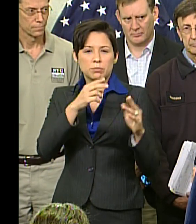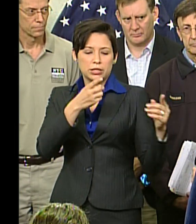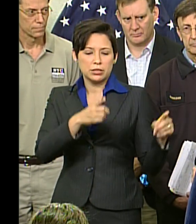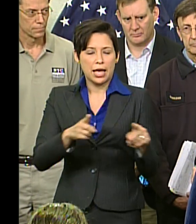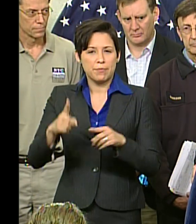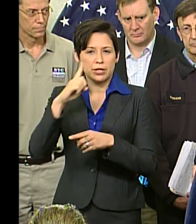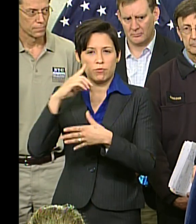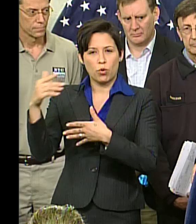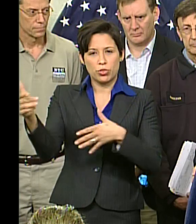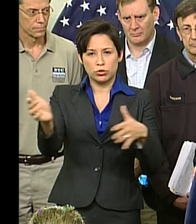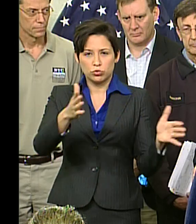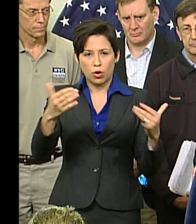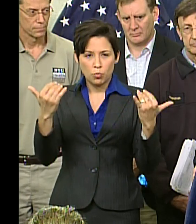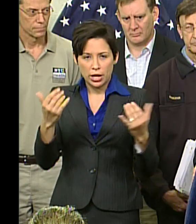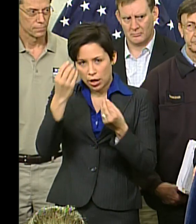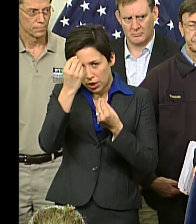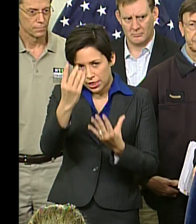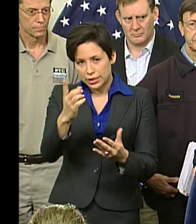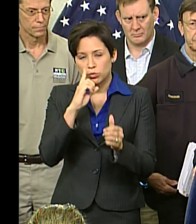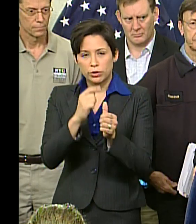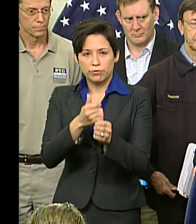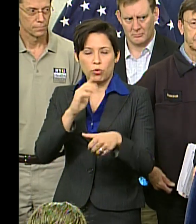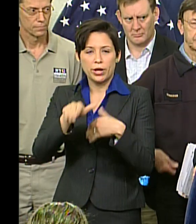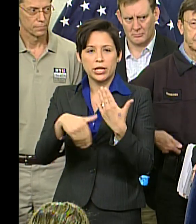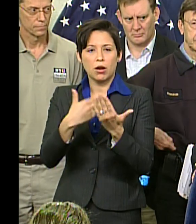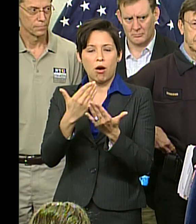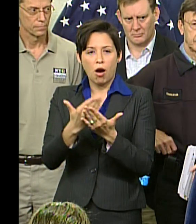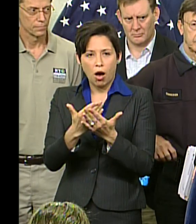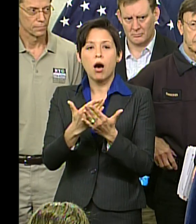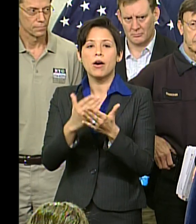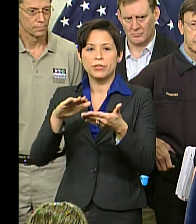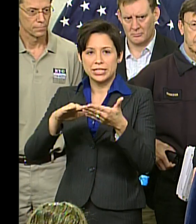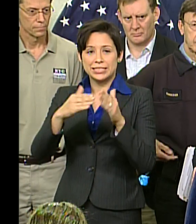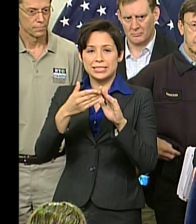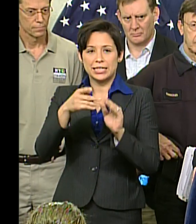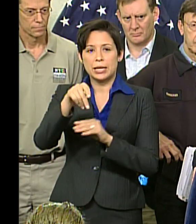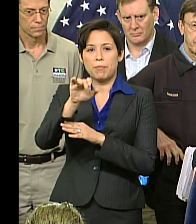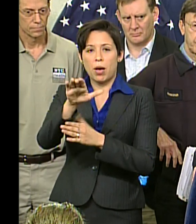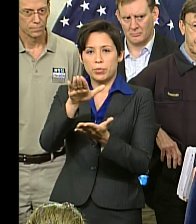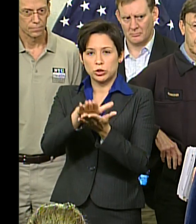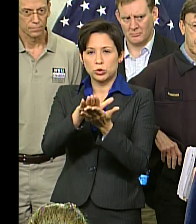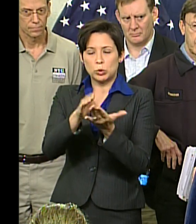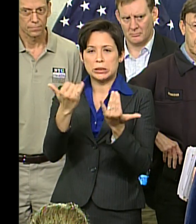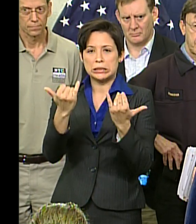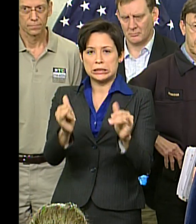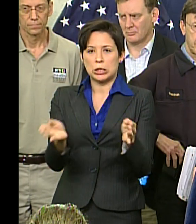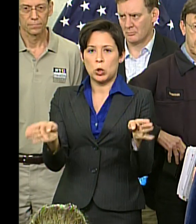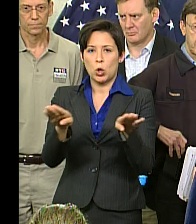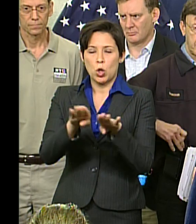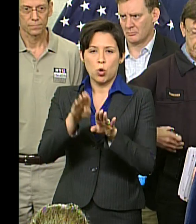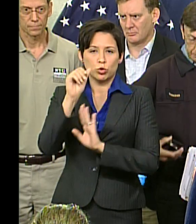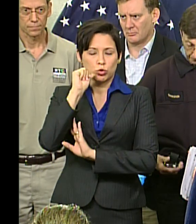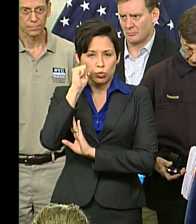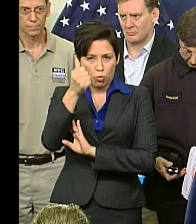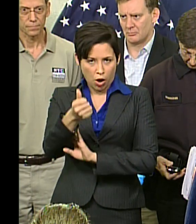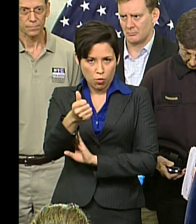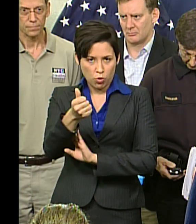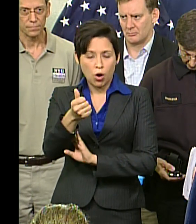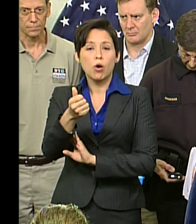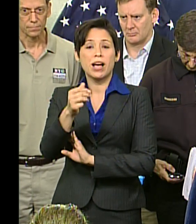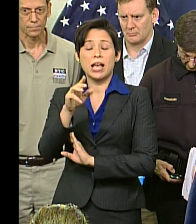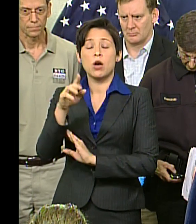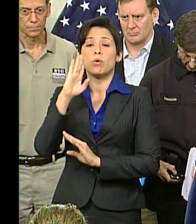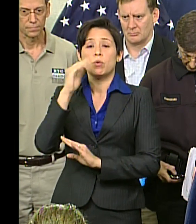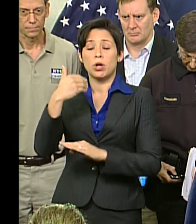right now that we avoided city public schools to remain closed tomorrow. There's no chance that the mass transit will be back